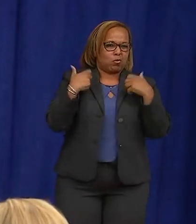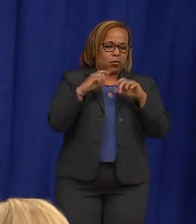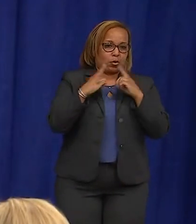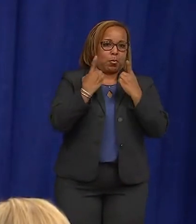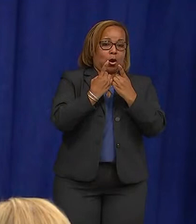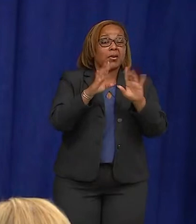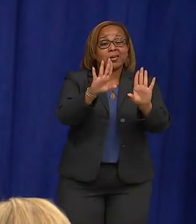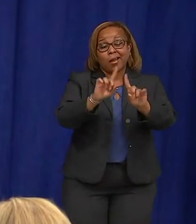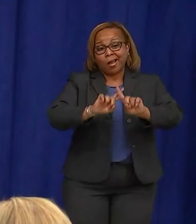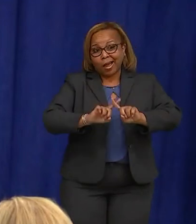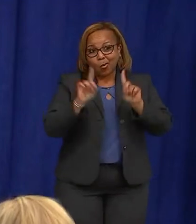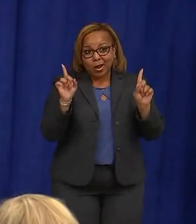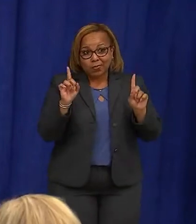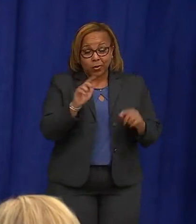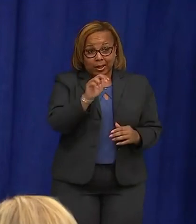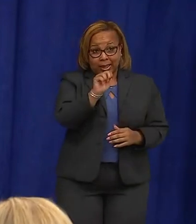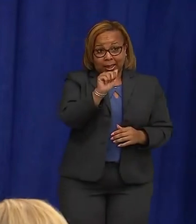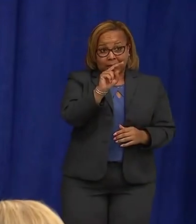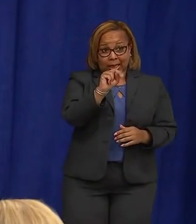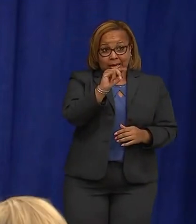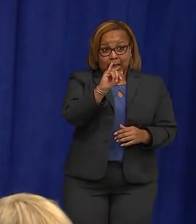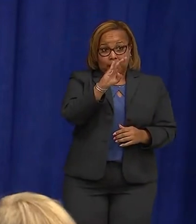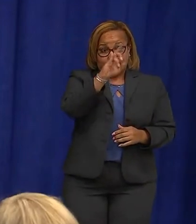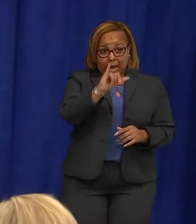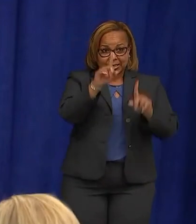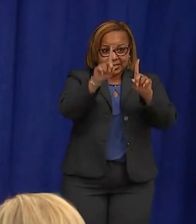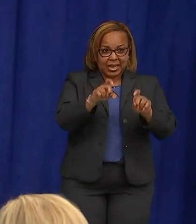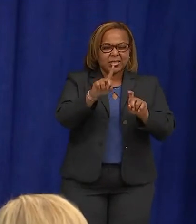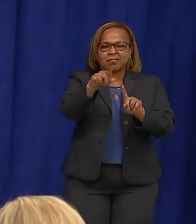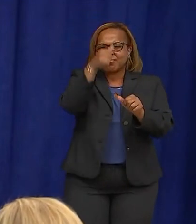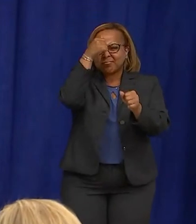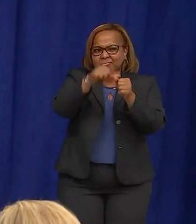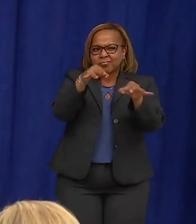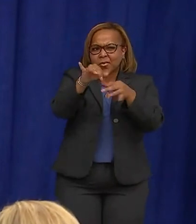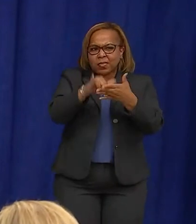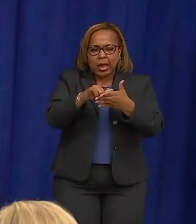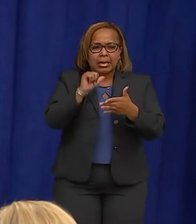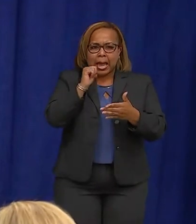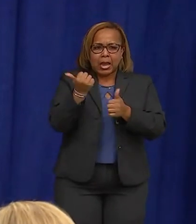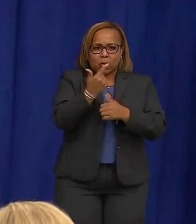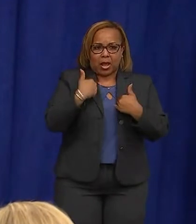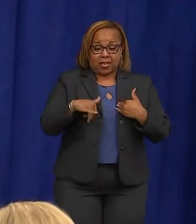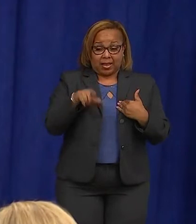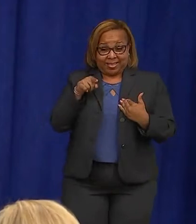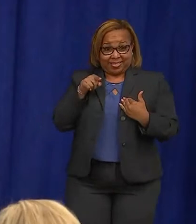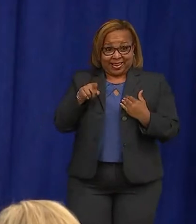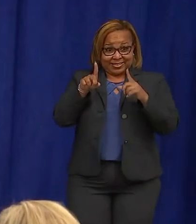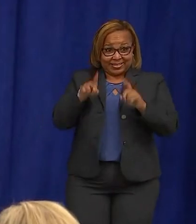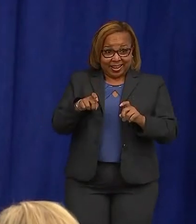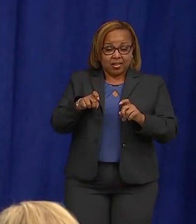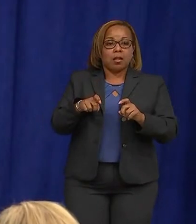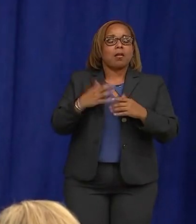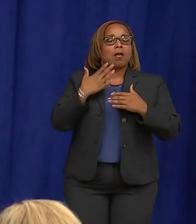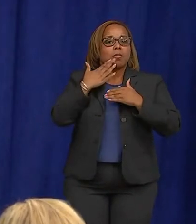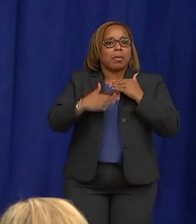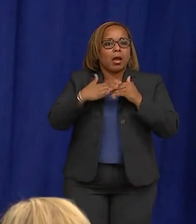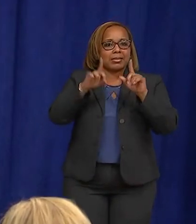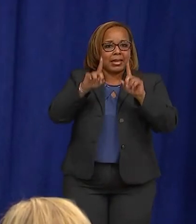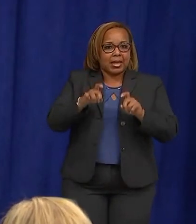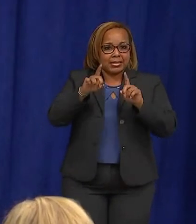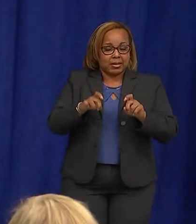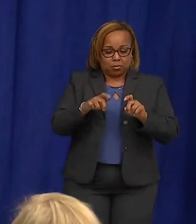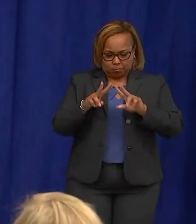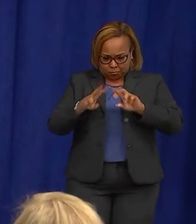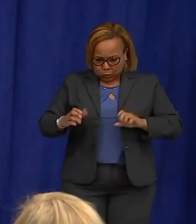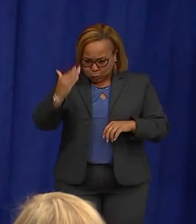department. However, antibody tests, and just to remind people about those, because not everybody has that, an antibody test is the blood test that